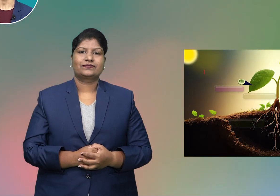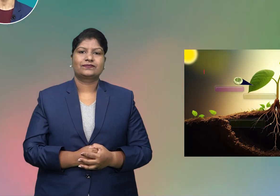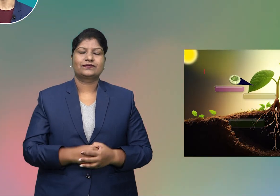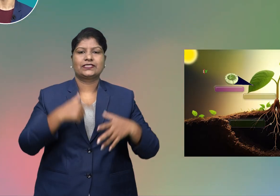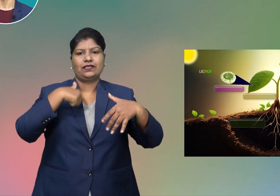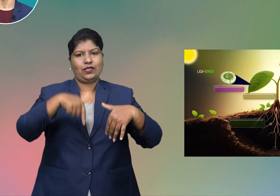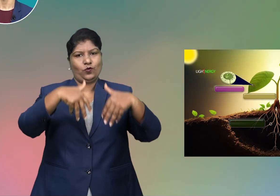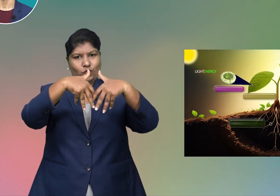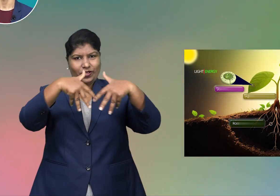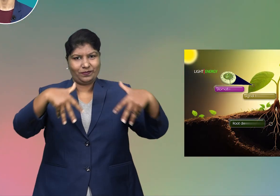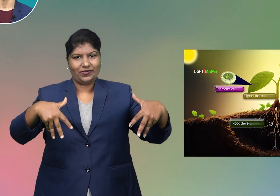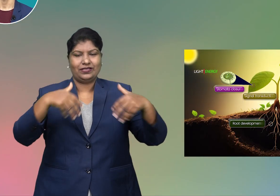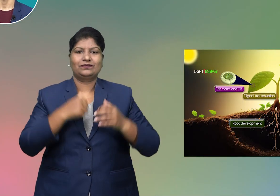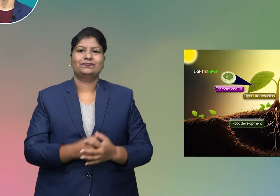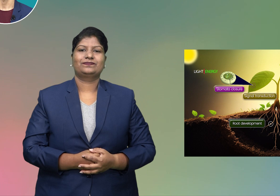Concept map: